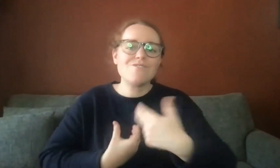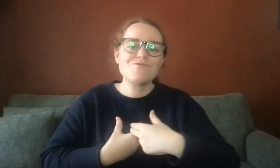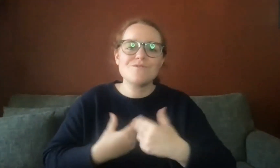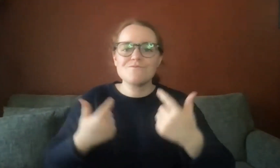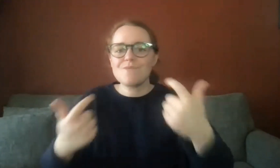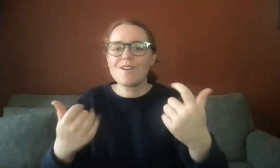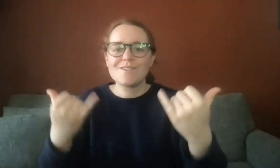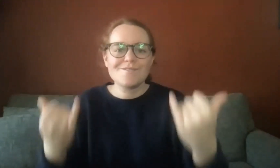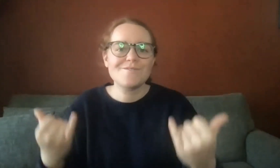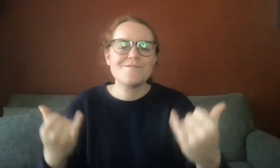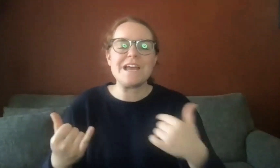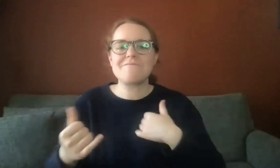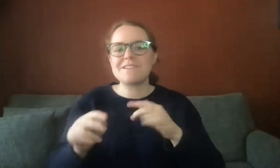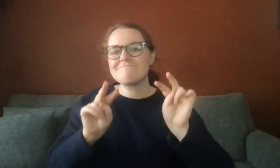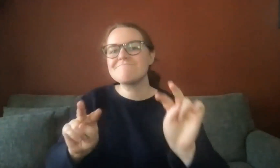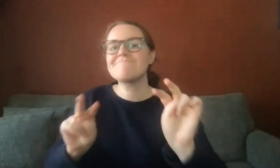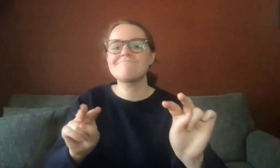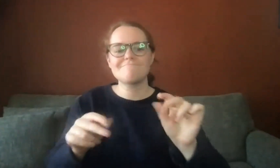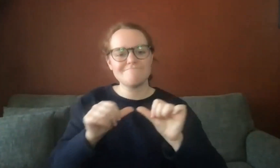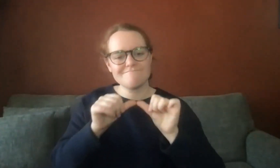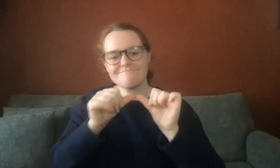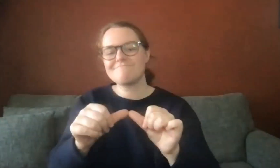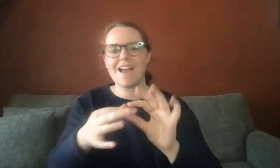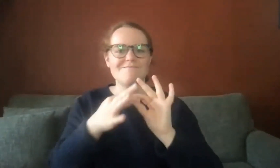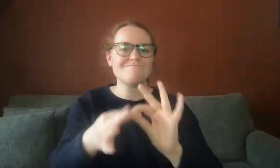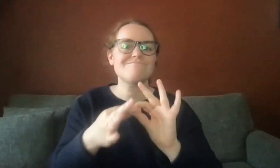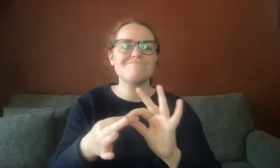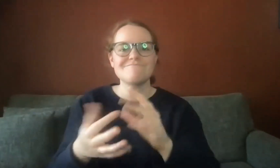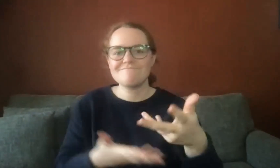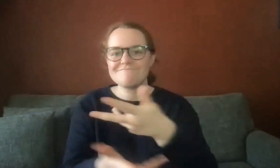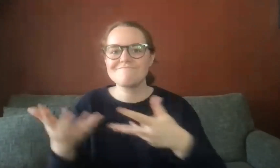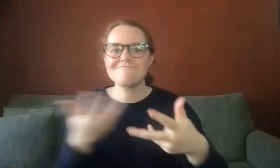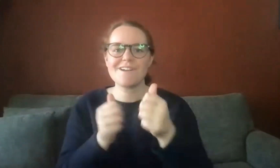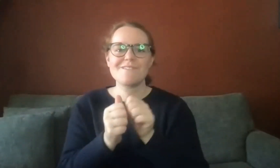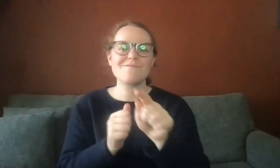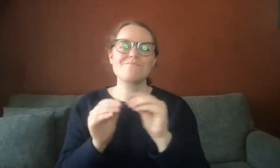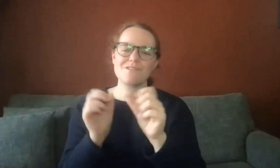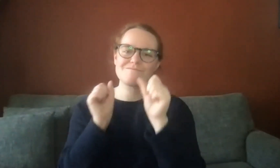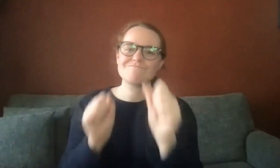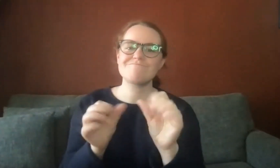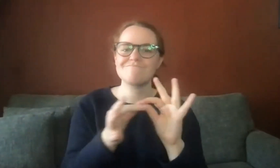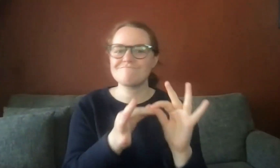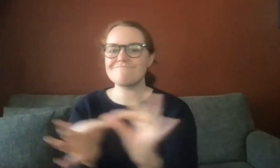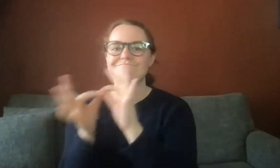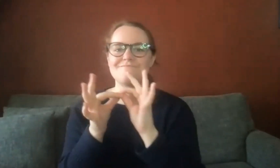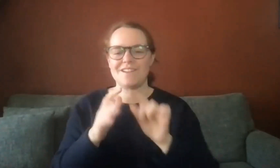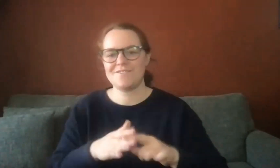look forward to continuing to work with many of you and create stronger connections and starting new business.